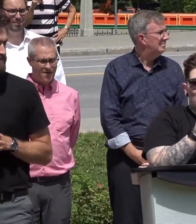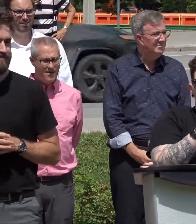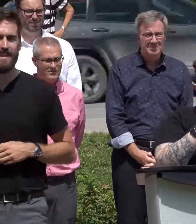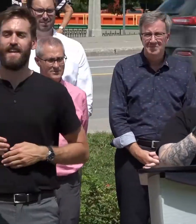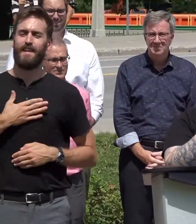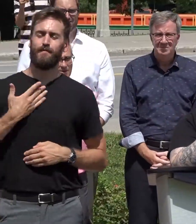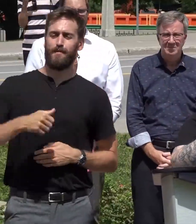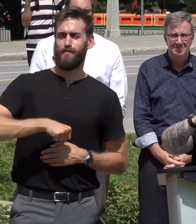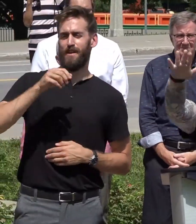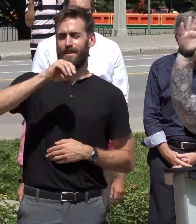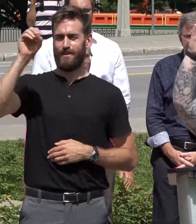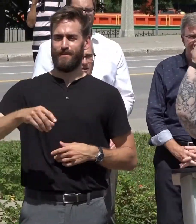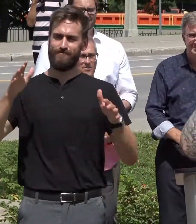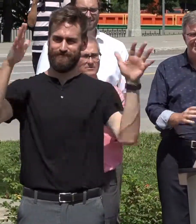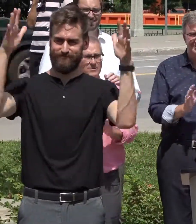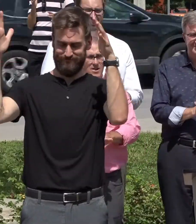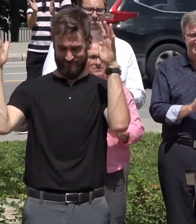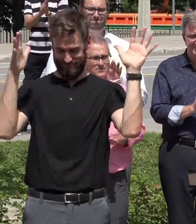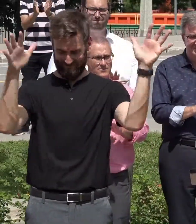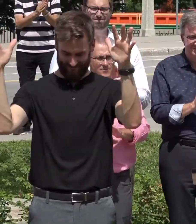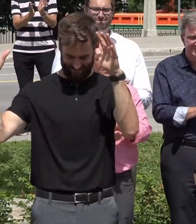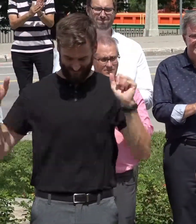Happy Pride, Ottawa!